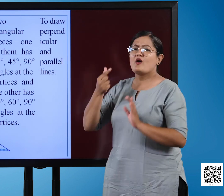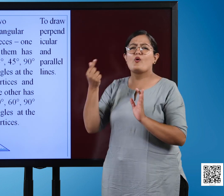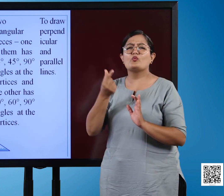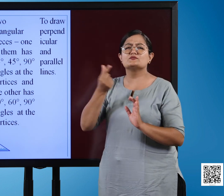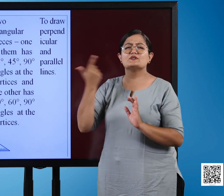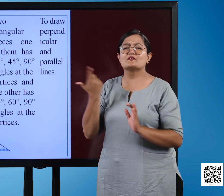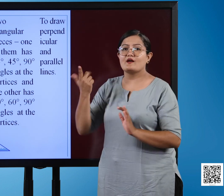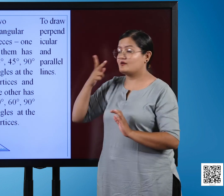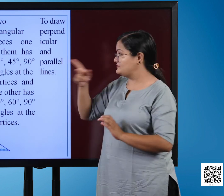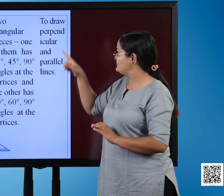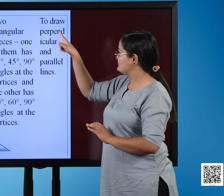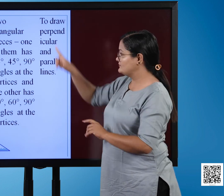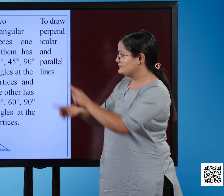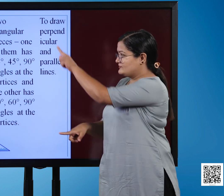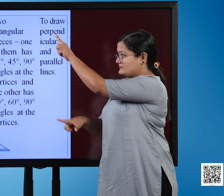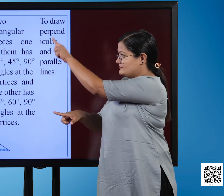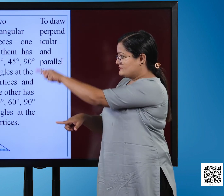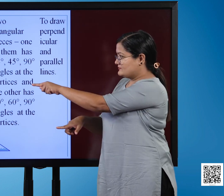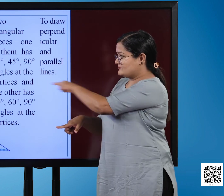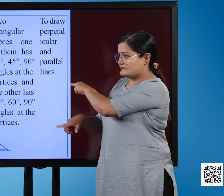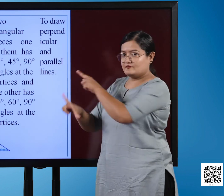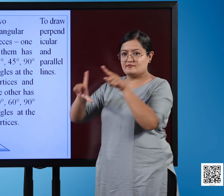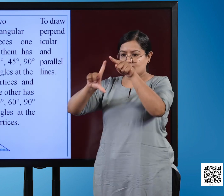To draw perpendicular and parallel lines.